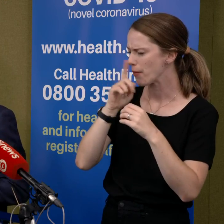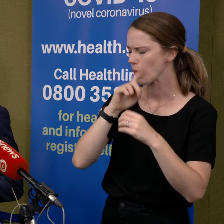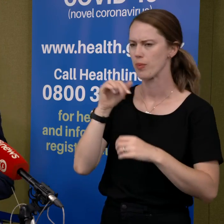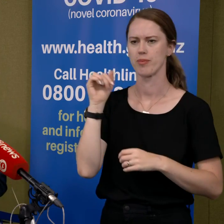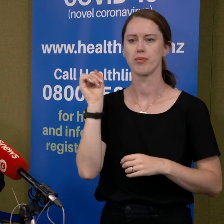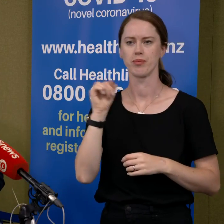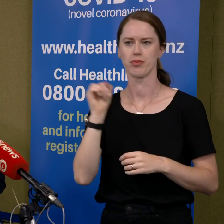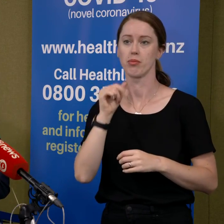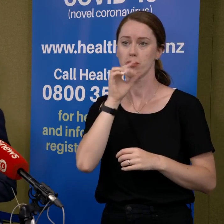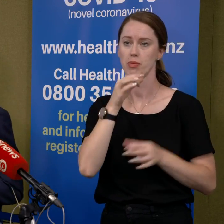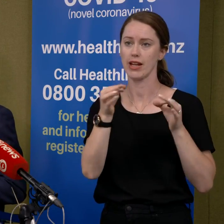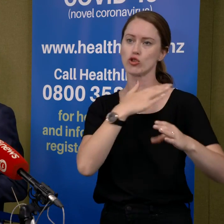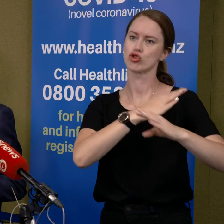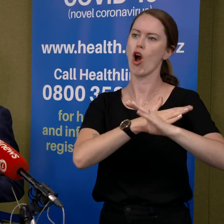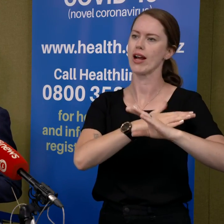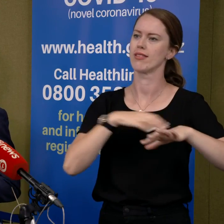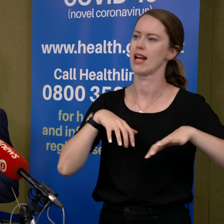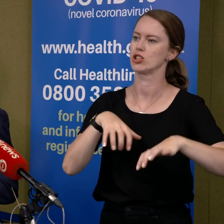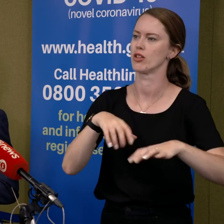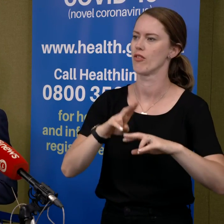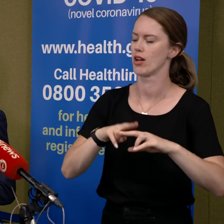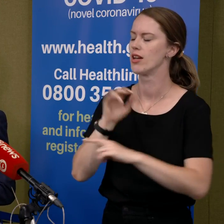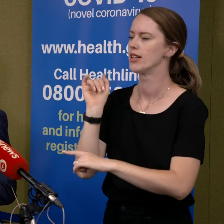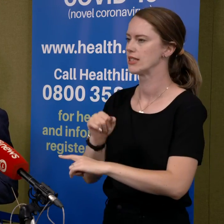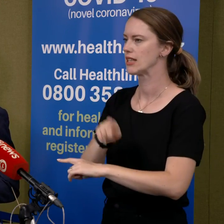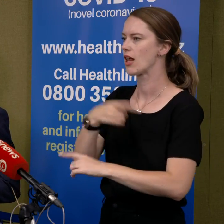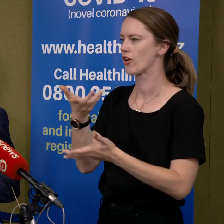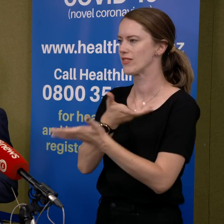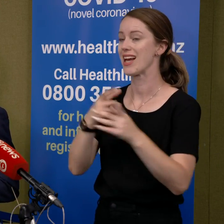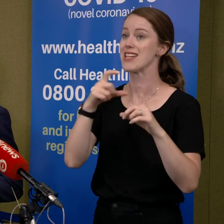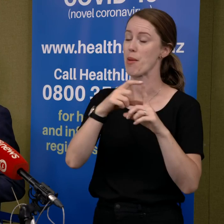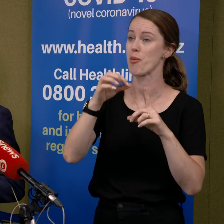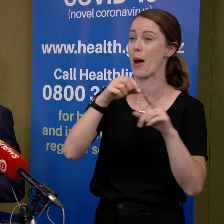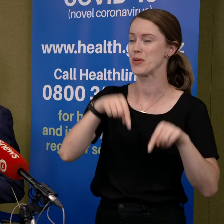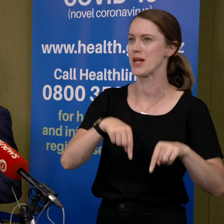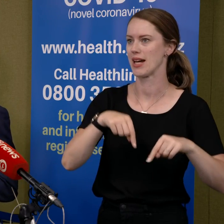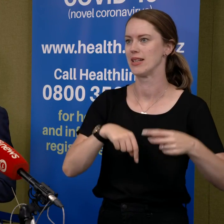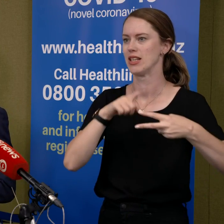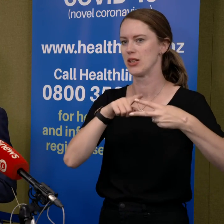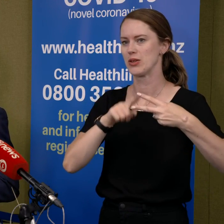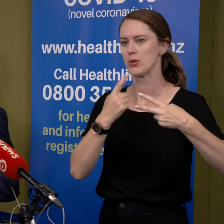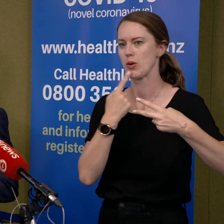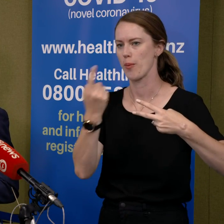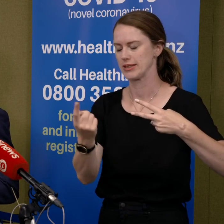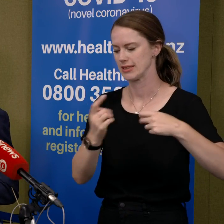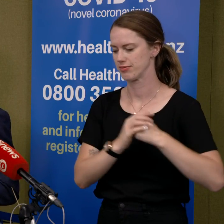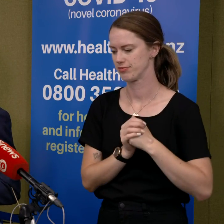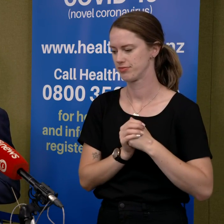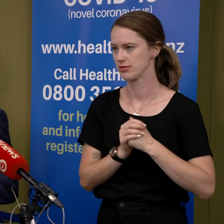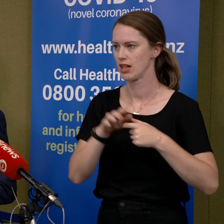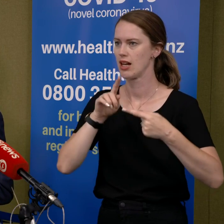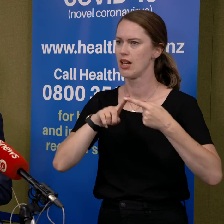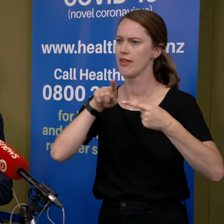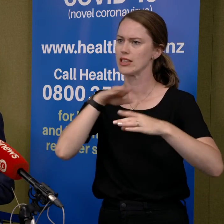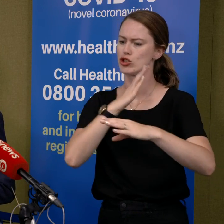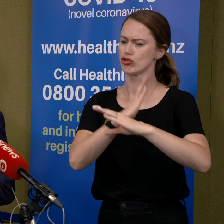yes. Yes, I am aware of that, and another conversation with Deborah Powell today. So 2 comments I would make. First of all, that strike,